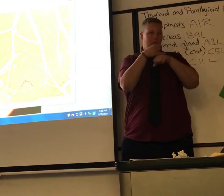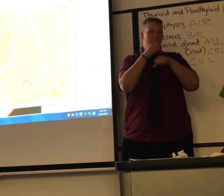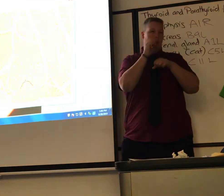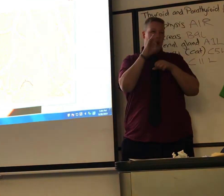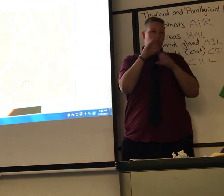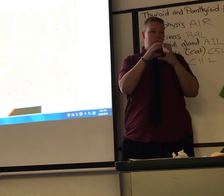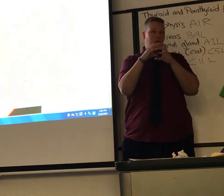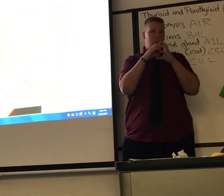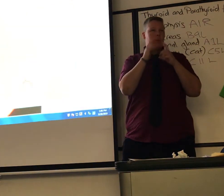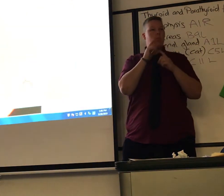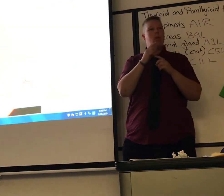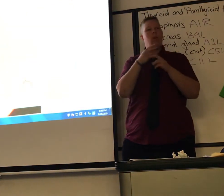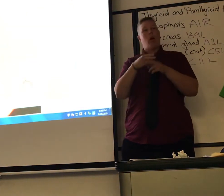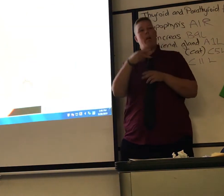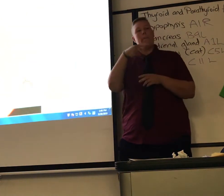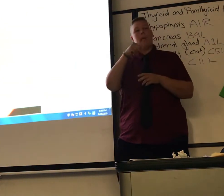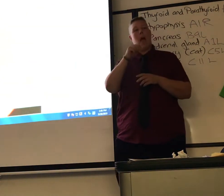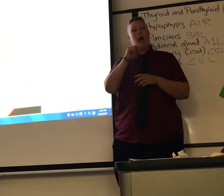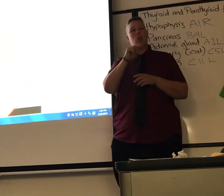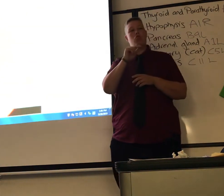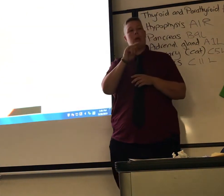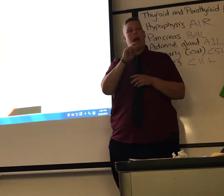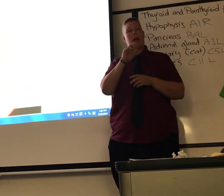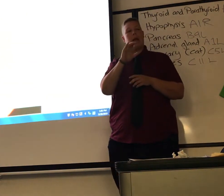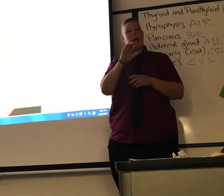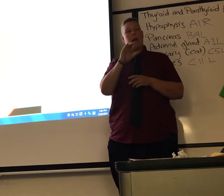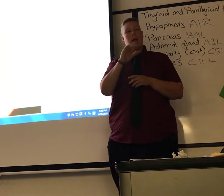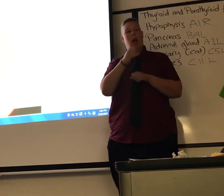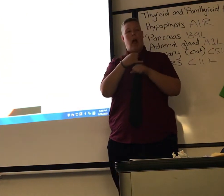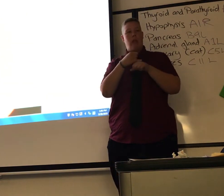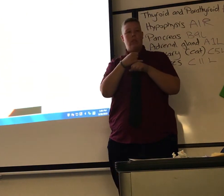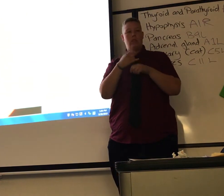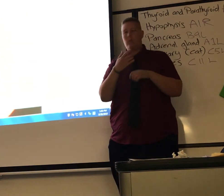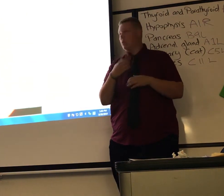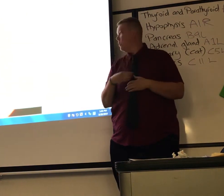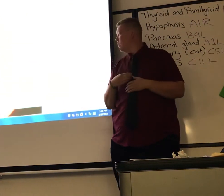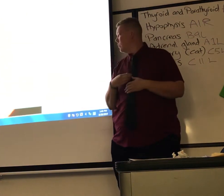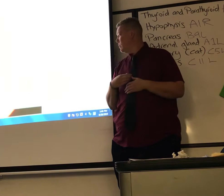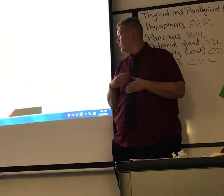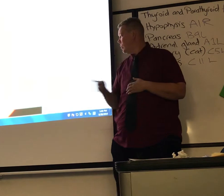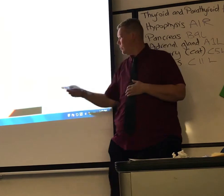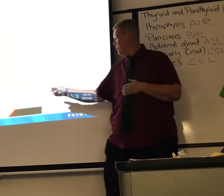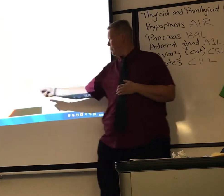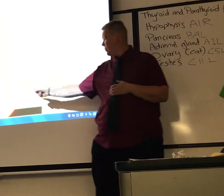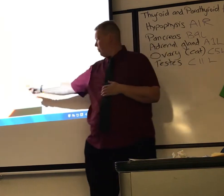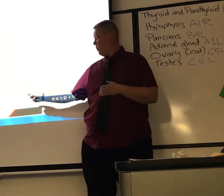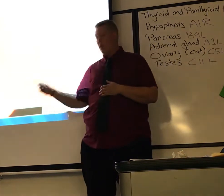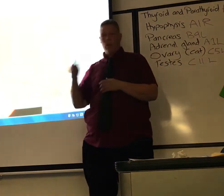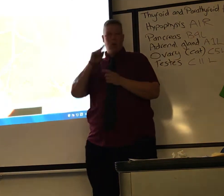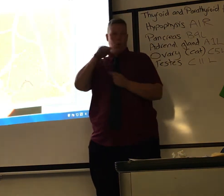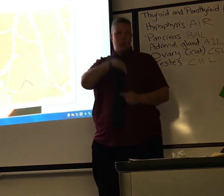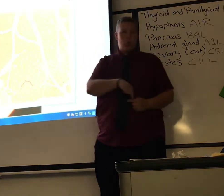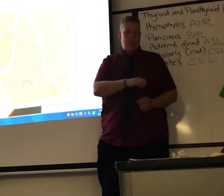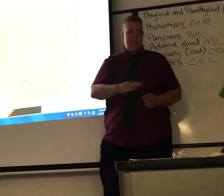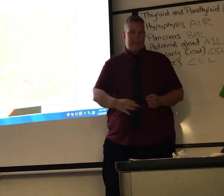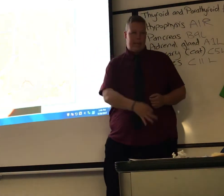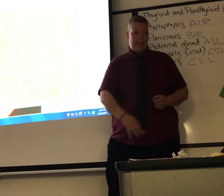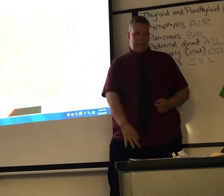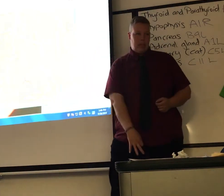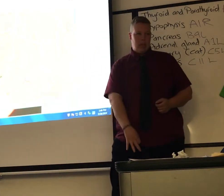pancreatic islets. And then so you have other things like this, a big old pancreatic duct that's going to go to the intestines. Blood vessel, I think.